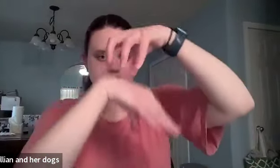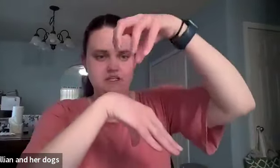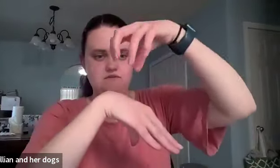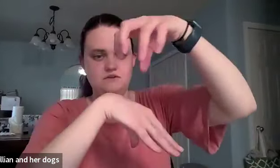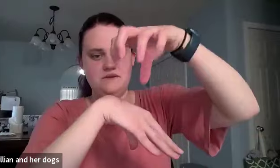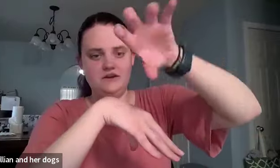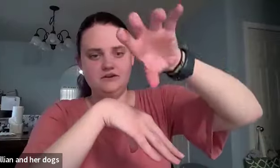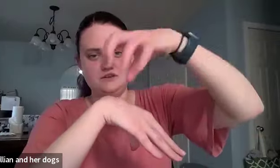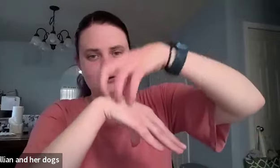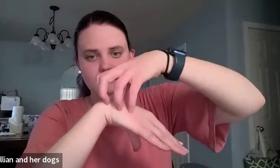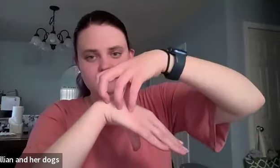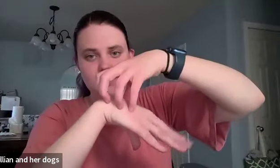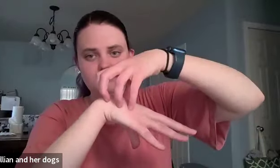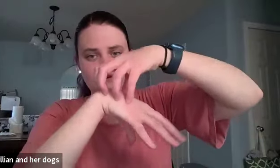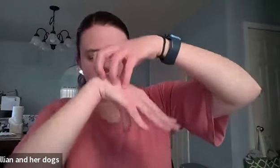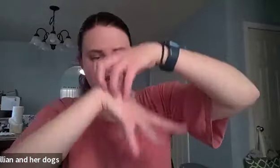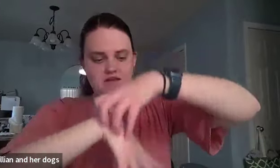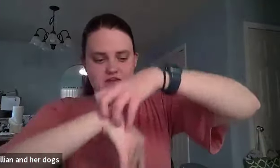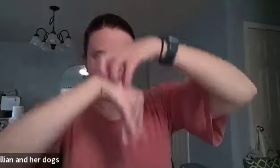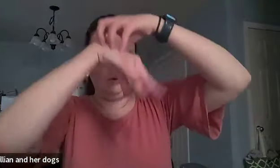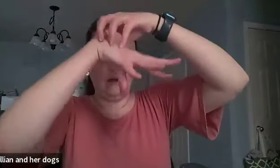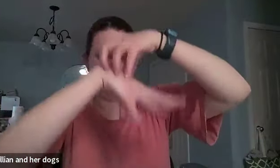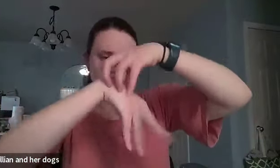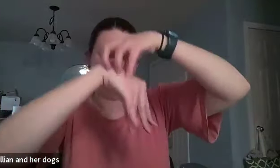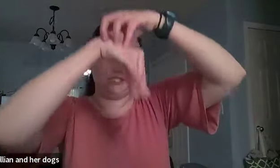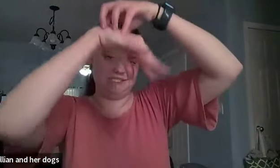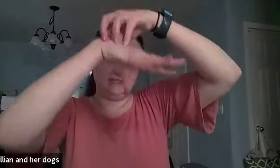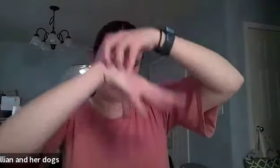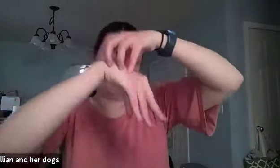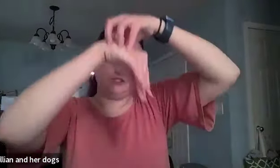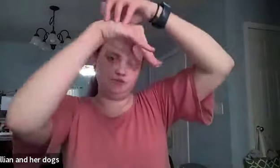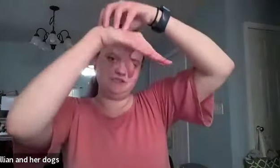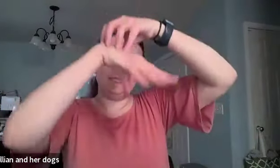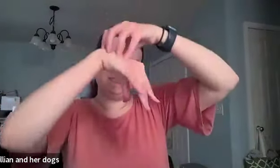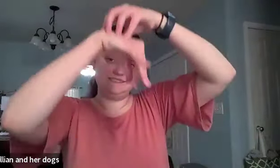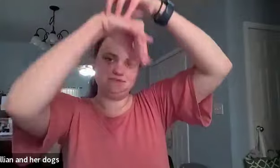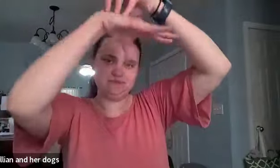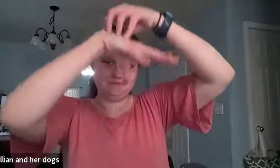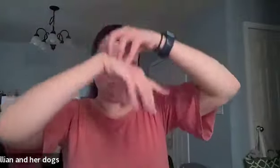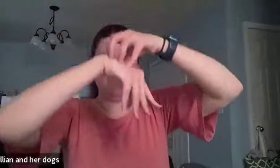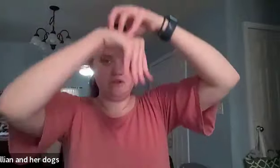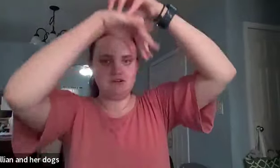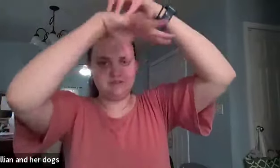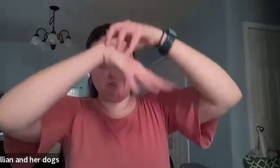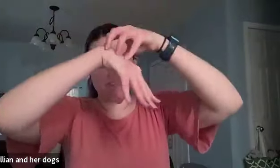So it's like you have your fingers curled on top, and then you have the motion, octopus.